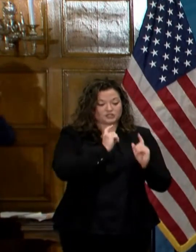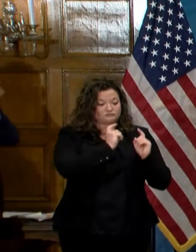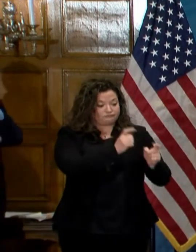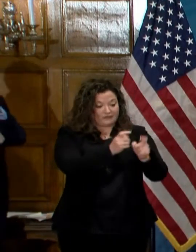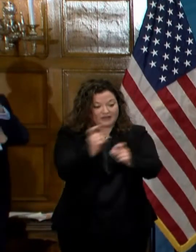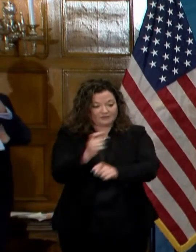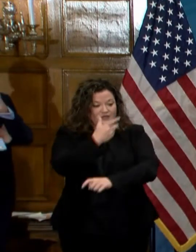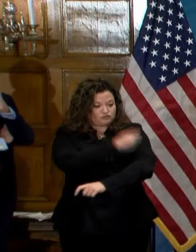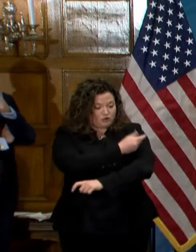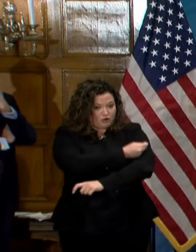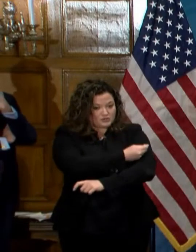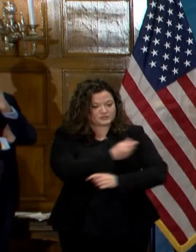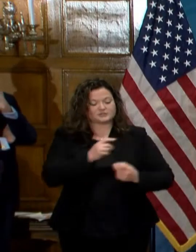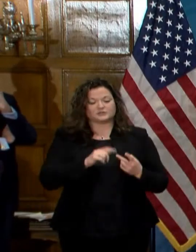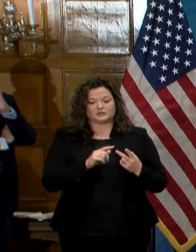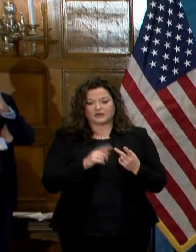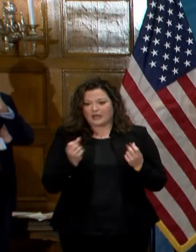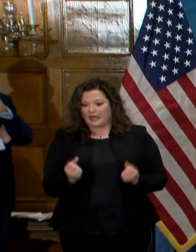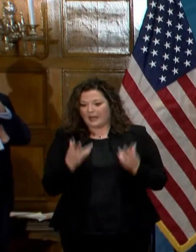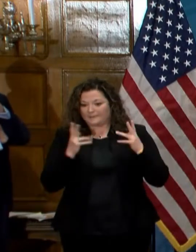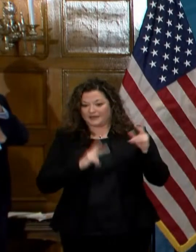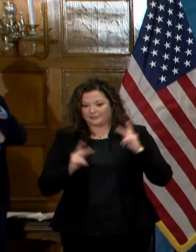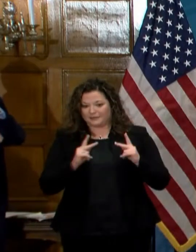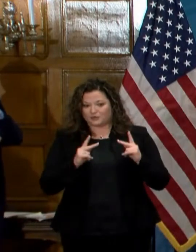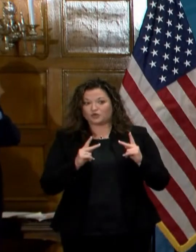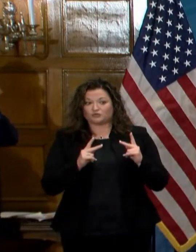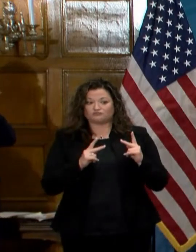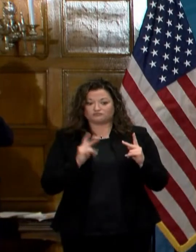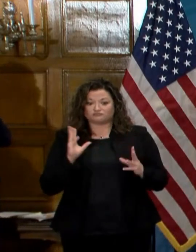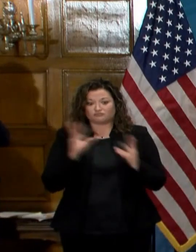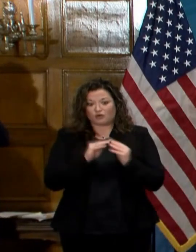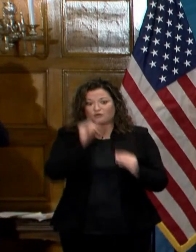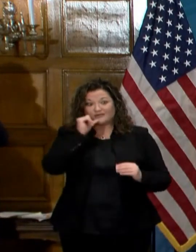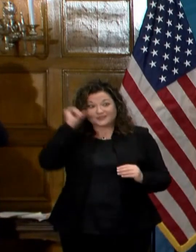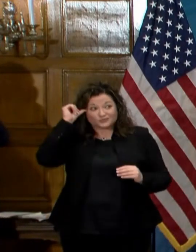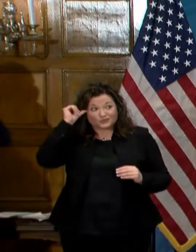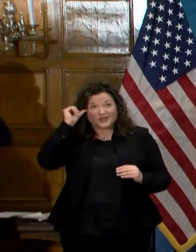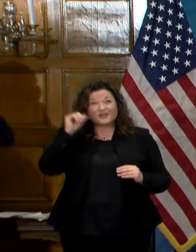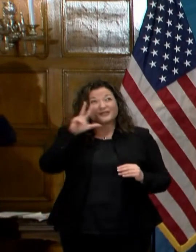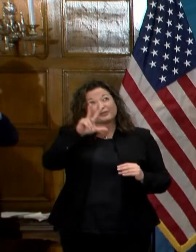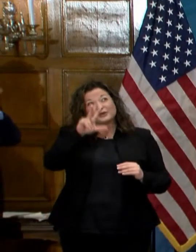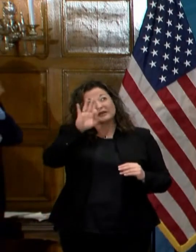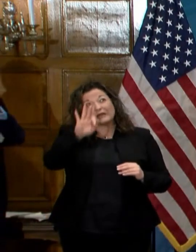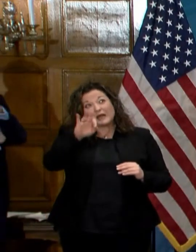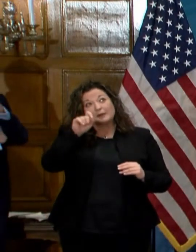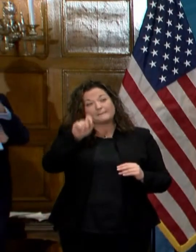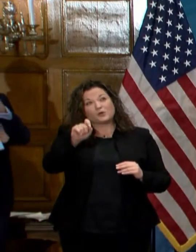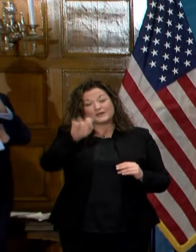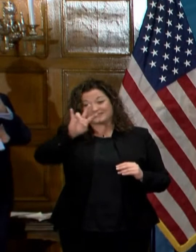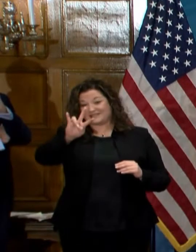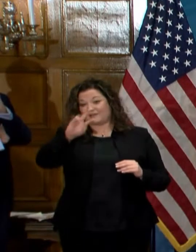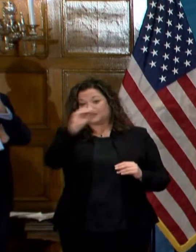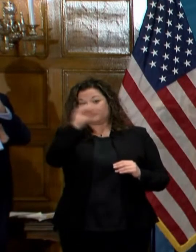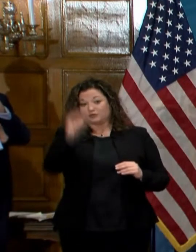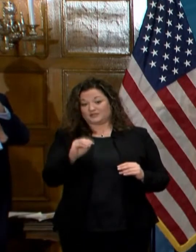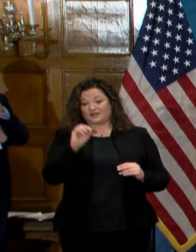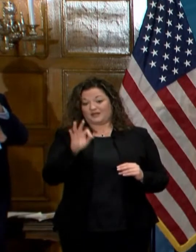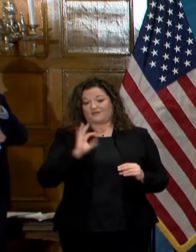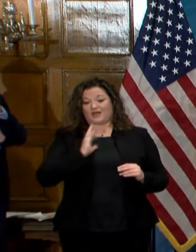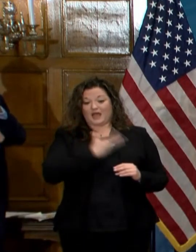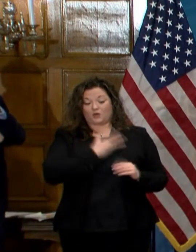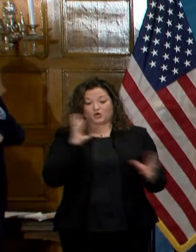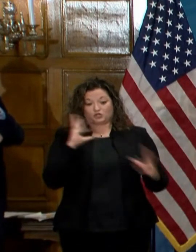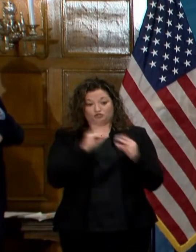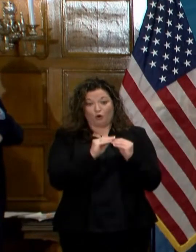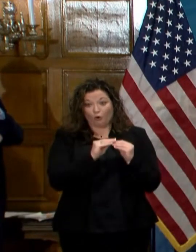and the number of individuals we had administered as of yesterday, 39 0.7% of our total allotment